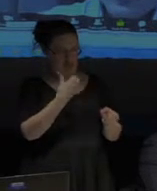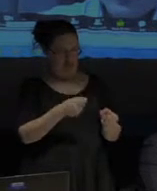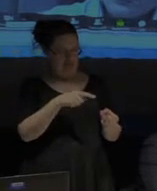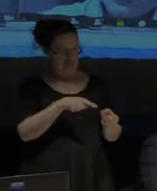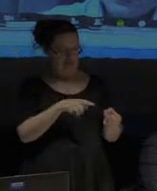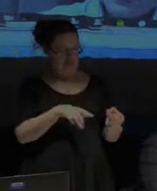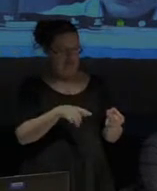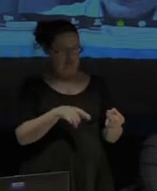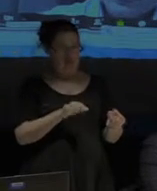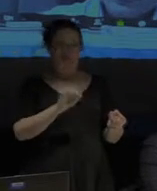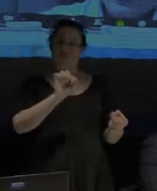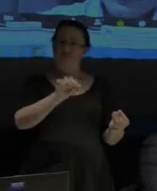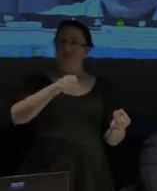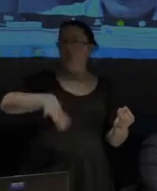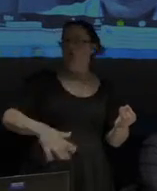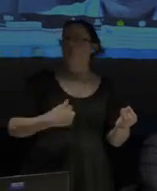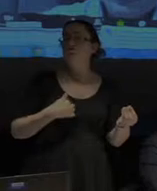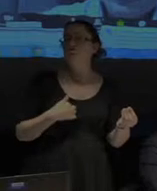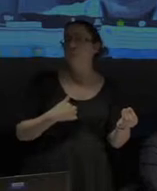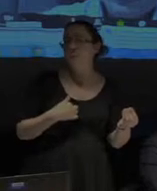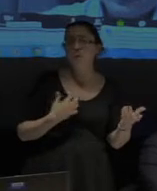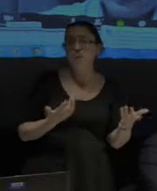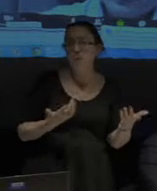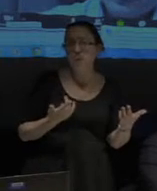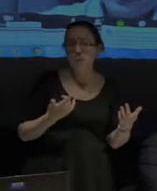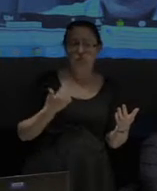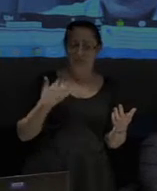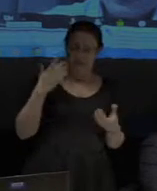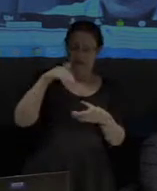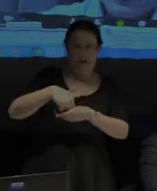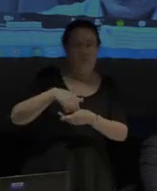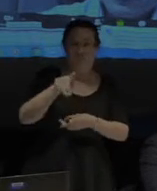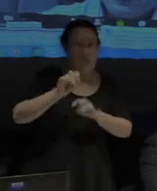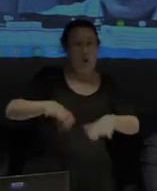I think it's their loss, actually, that they didn't get me.